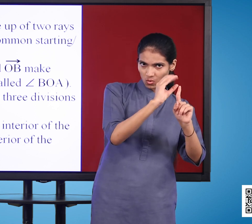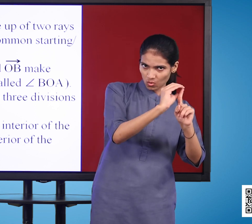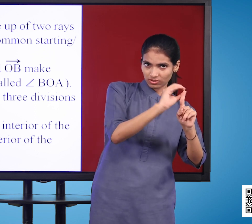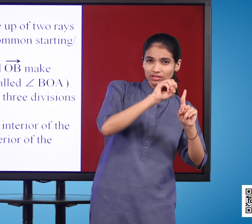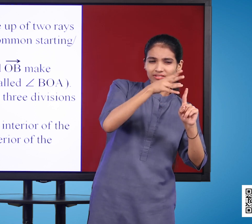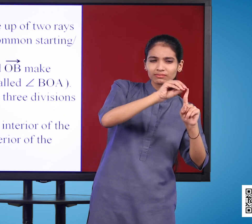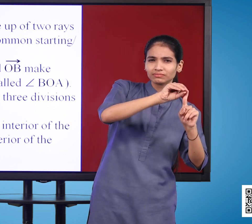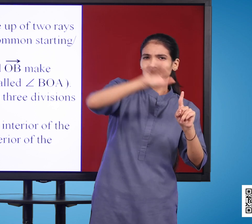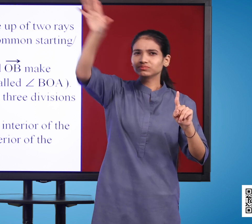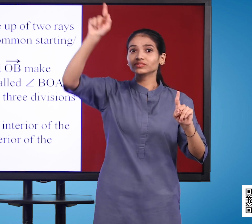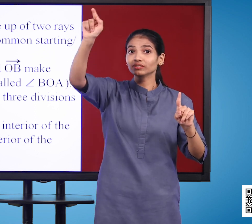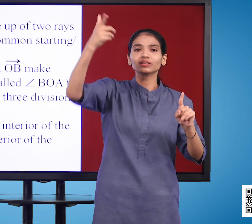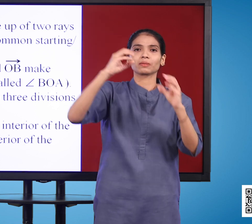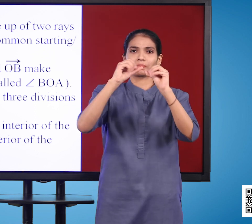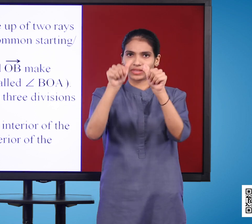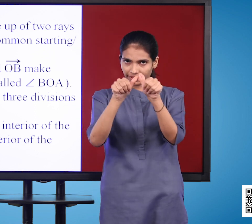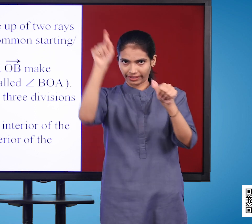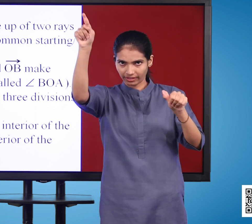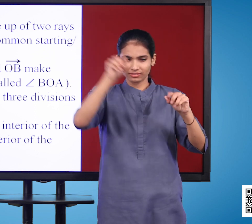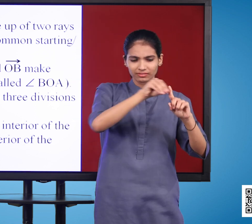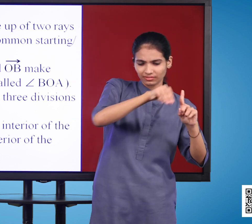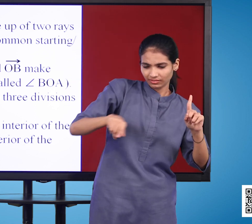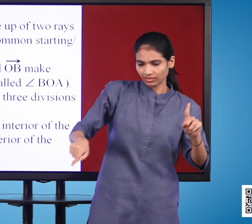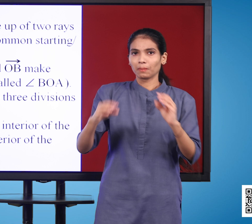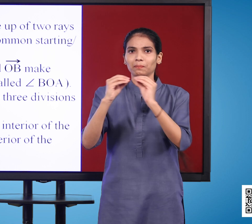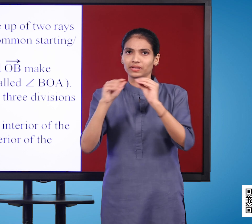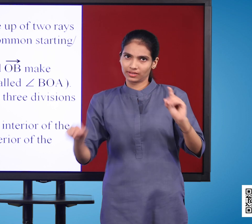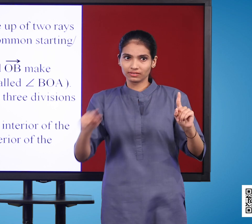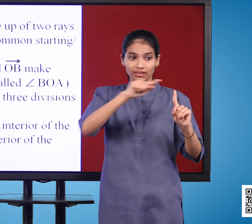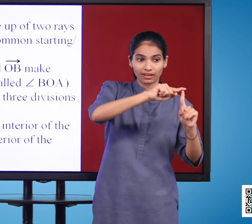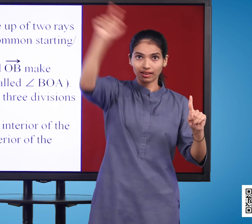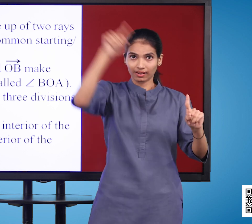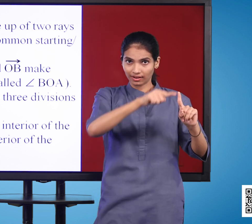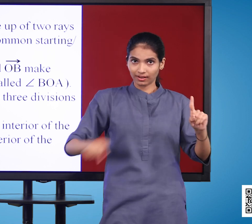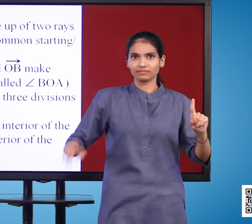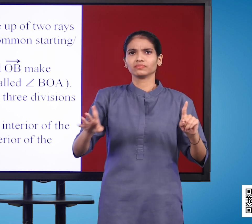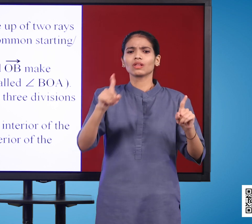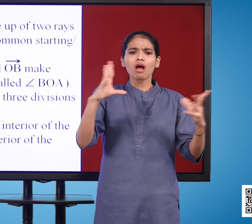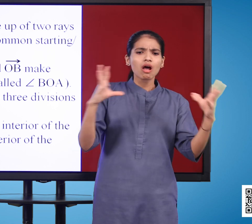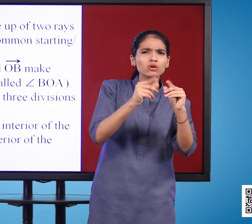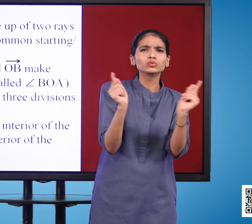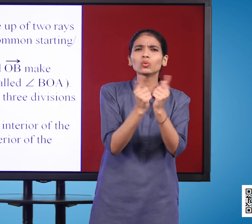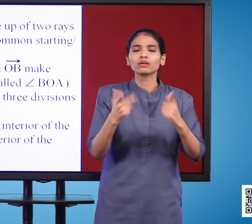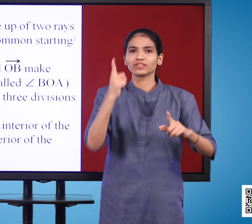rays OA and OB make angle AOB, or also called angle